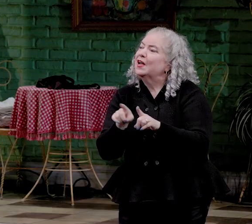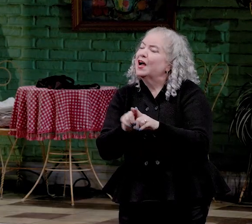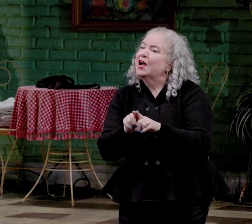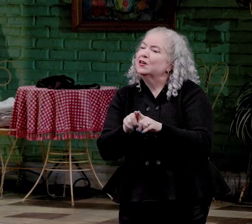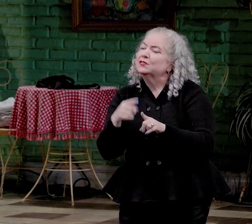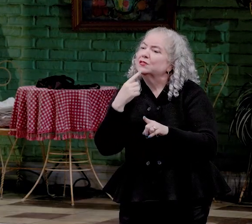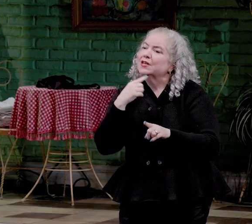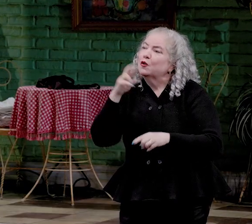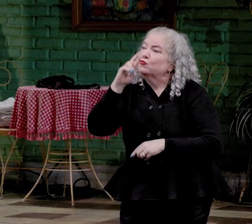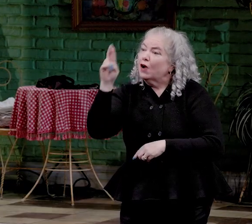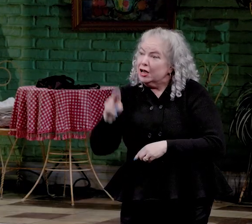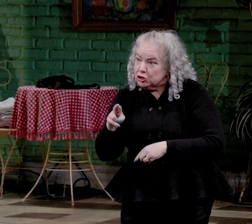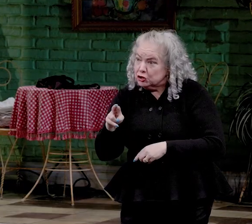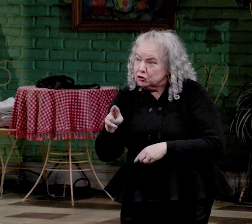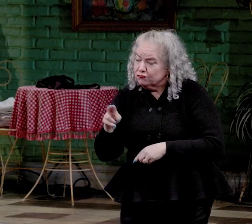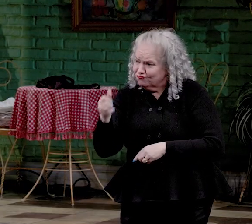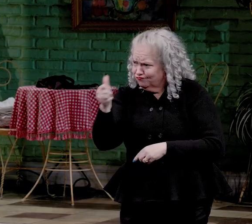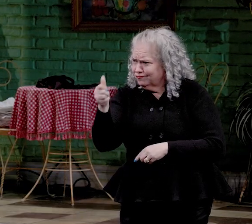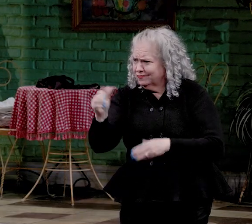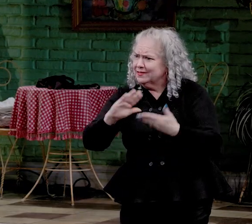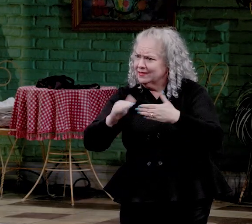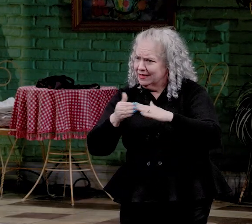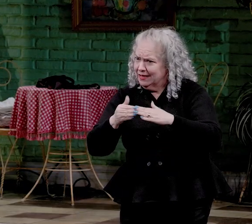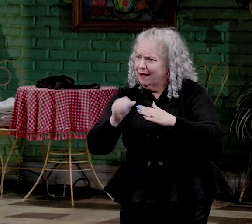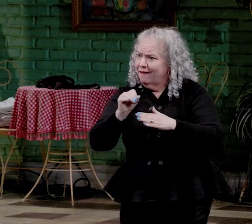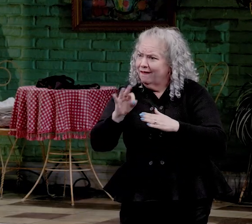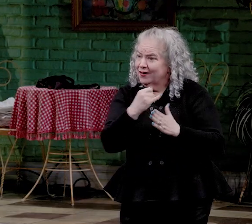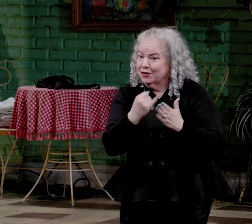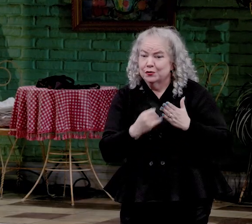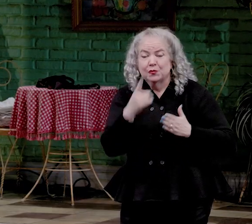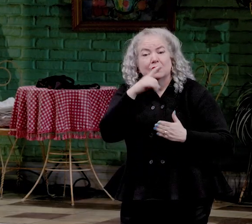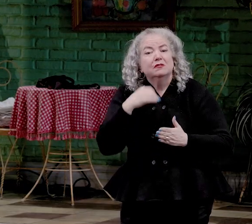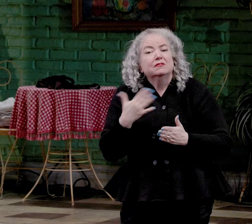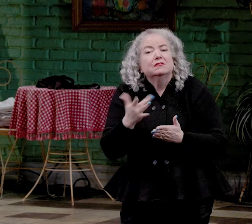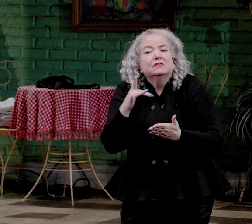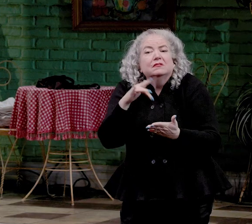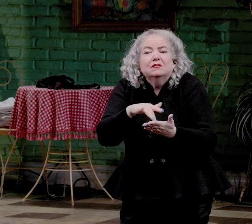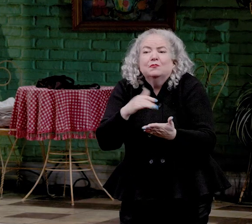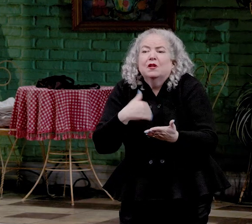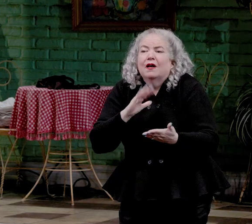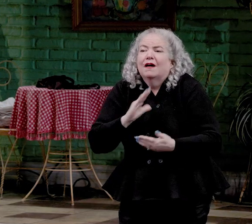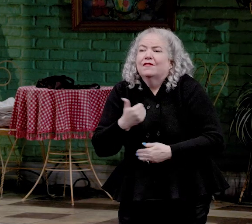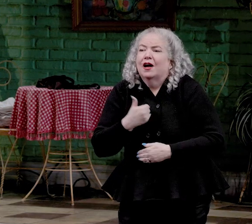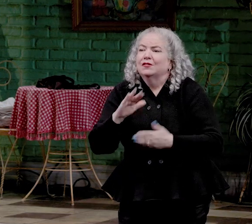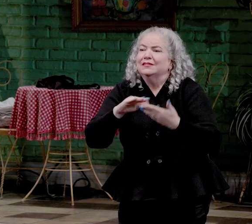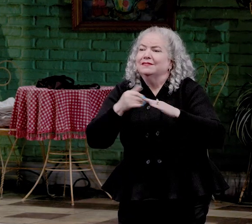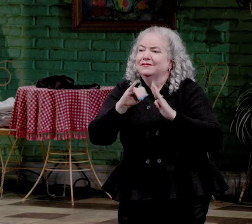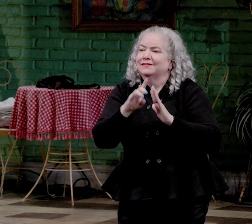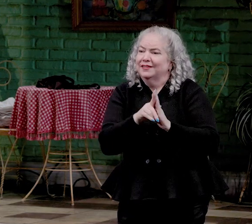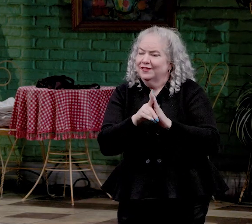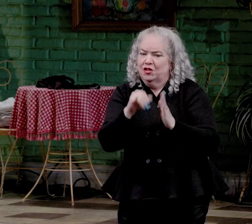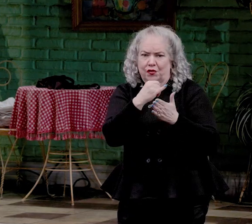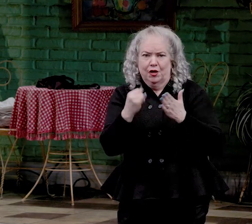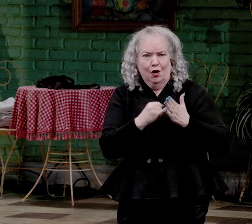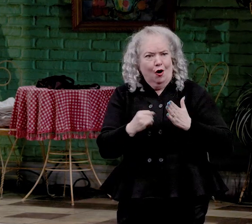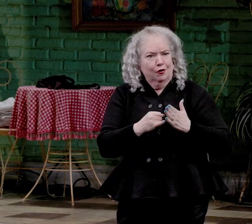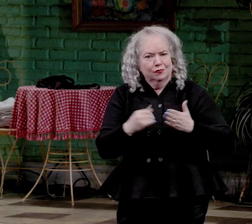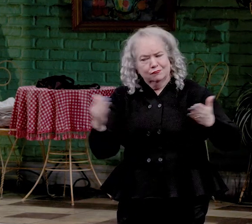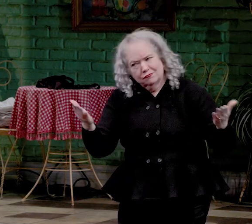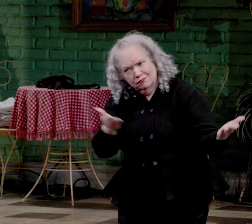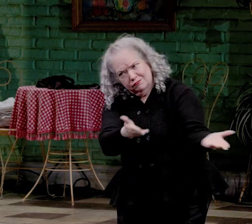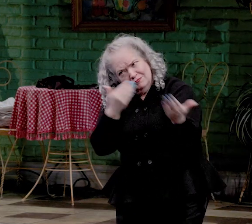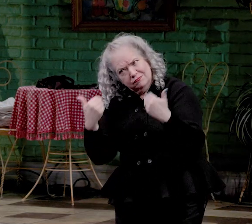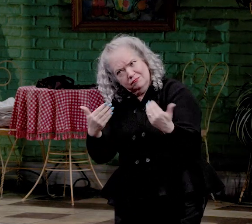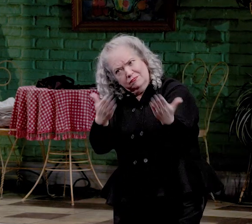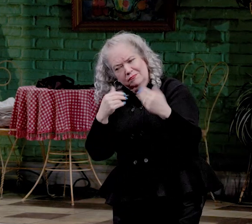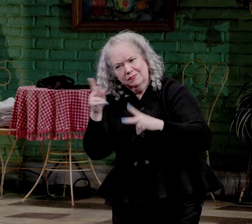as a city of the arts because the arts are an essential part of our great city's identity. The arts bring people downtown,